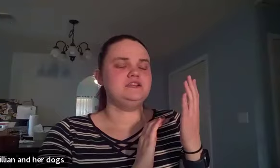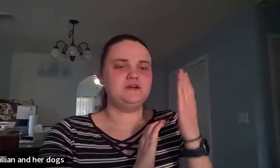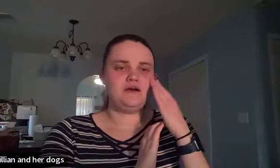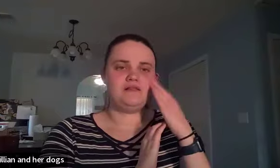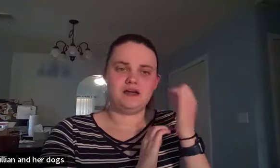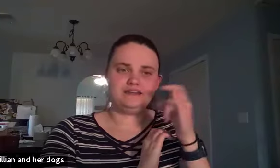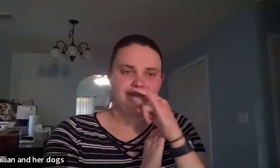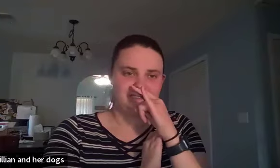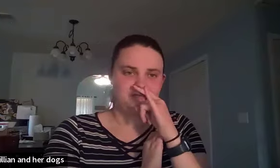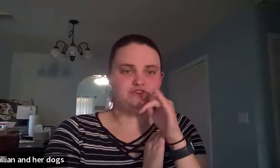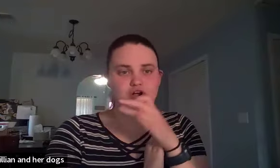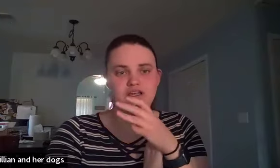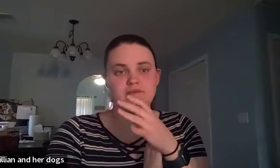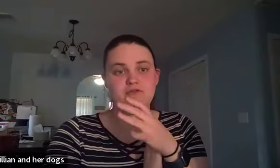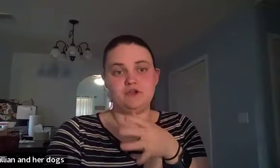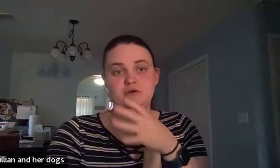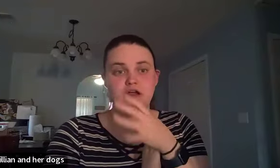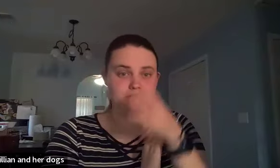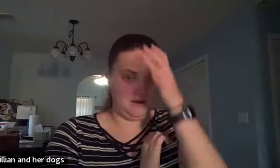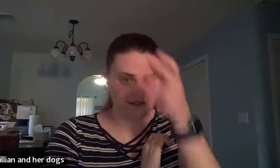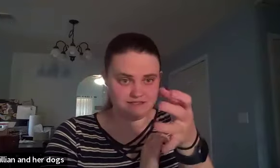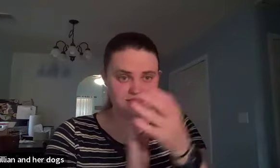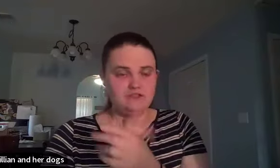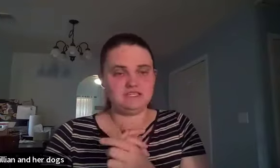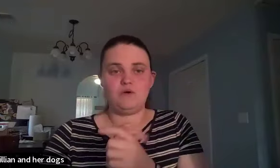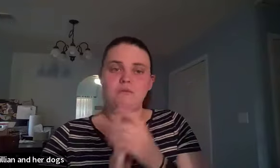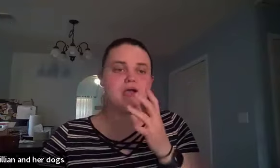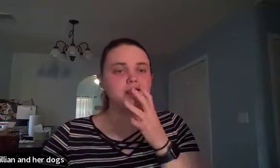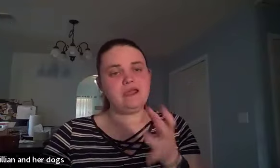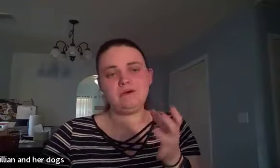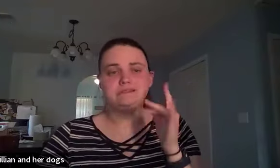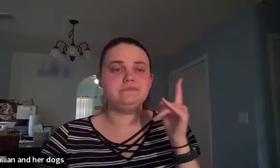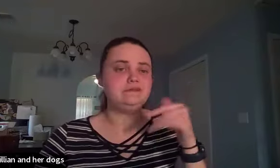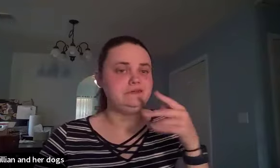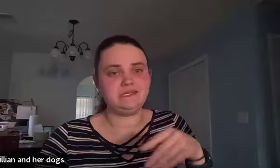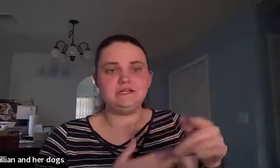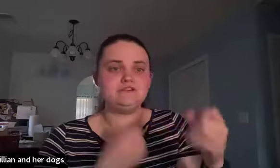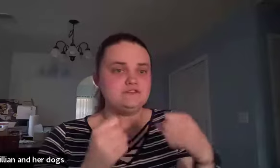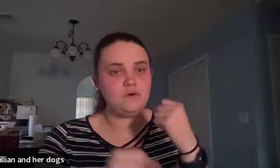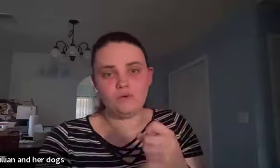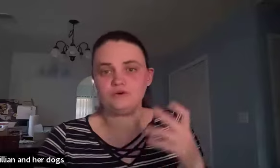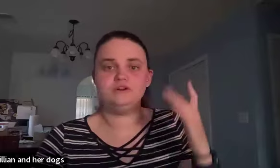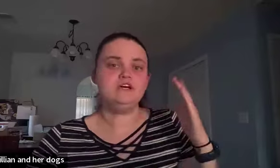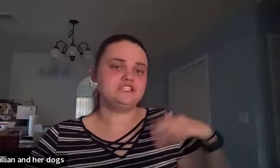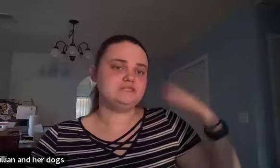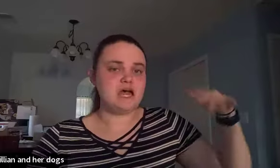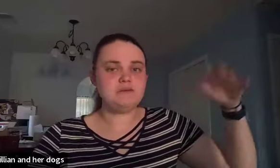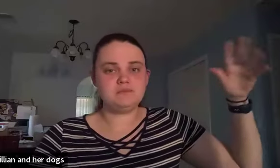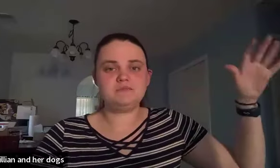you know how a lot of kids, when they're talking about their grandparents and they say, well, my grandma's 1 million years old, or she's blah, blah, blah, blah,